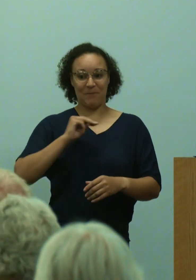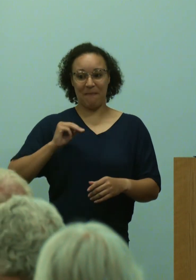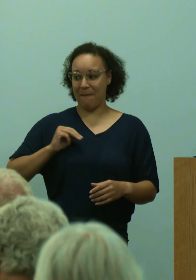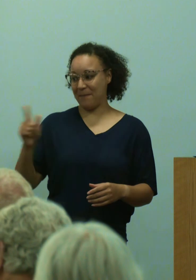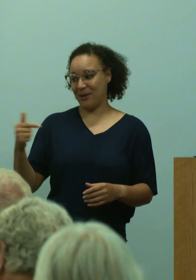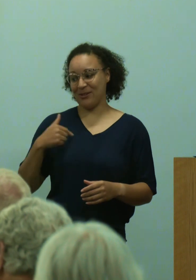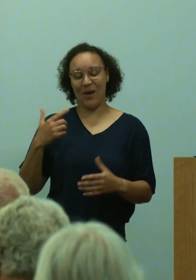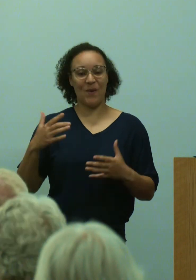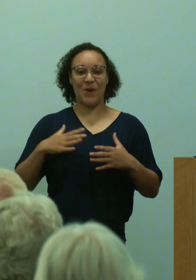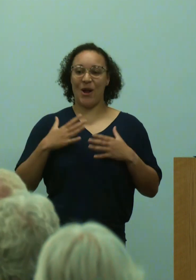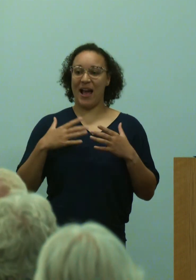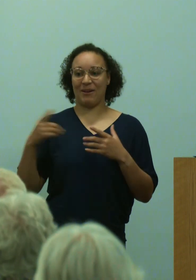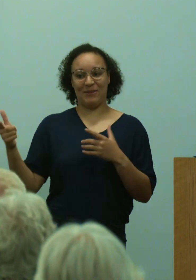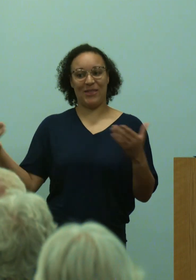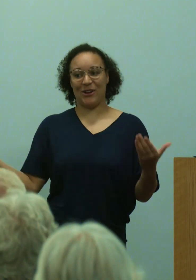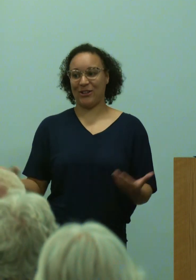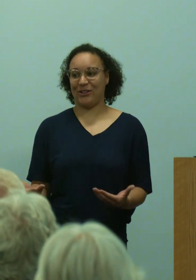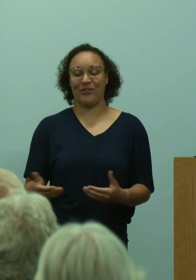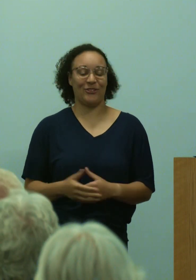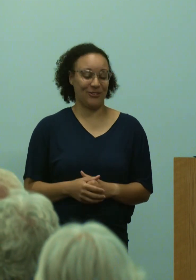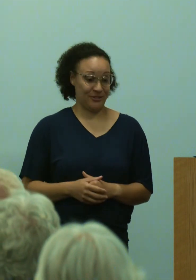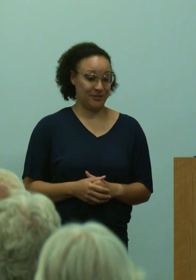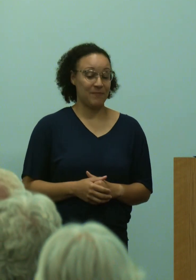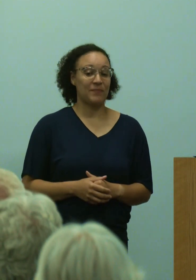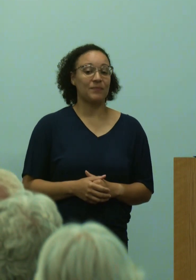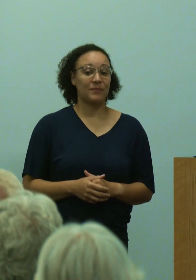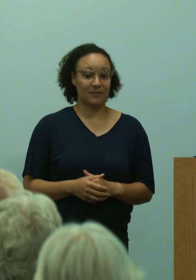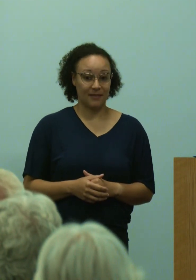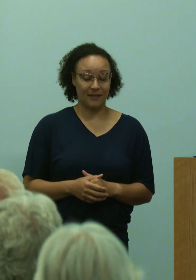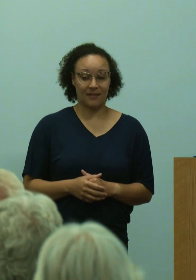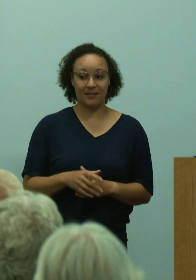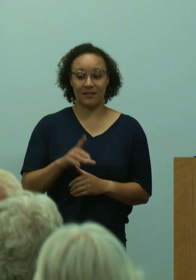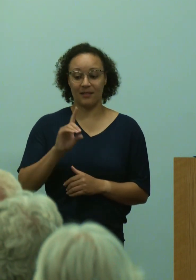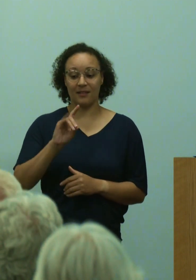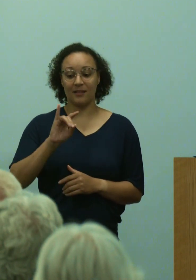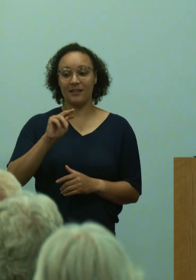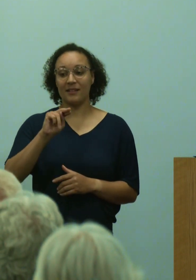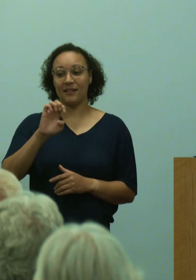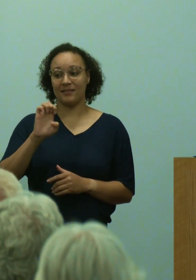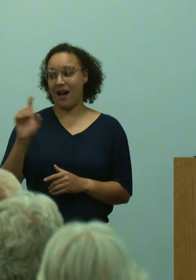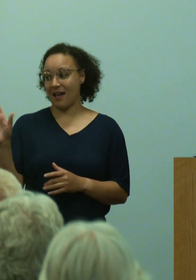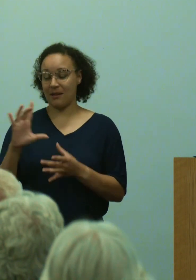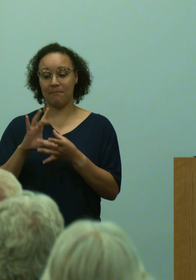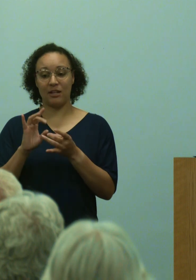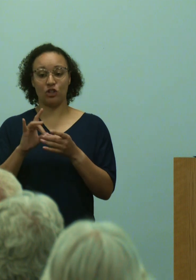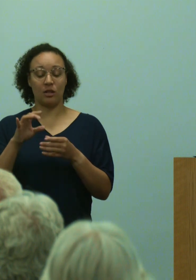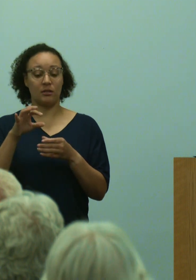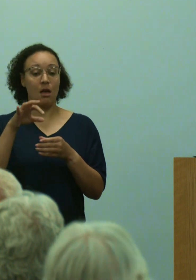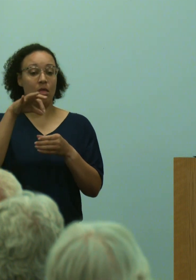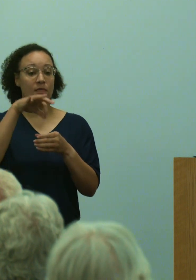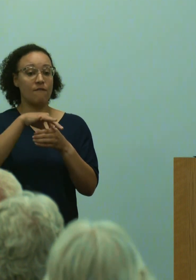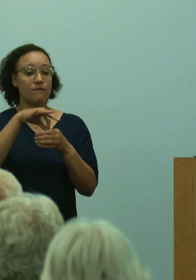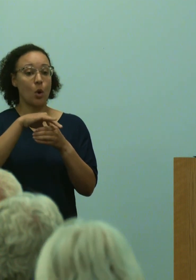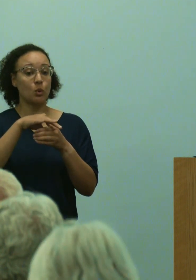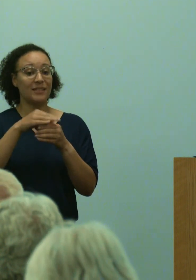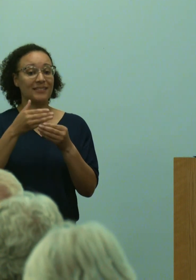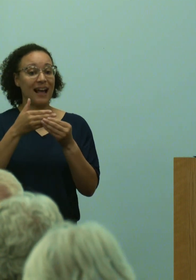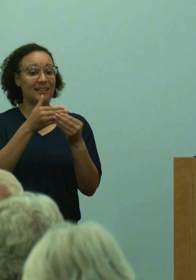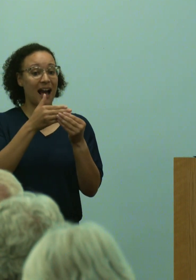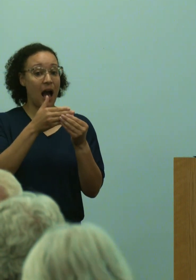happy to have them with us. And as Diane mentioned, the voter's guide will come out the week of October